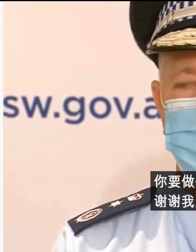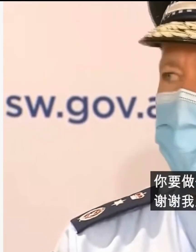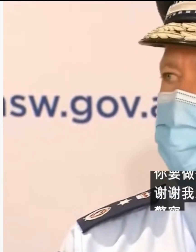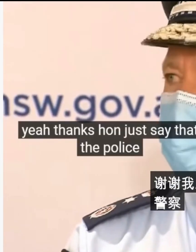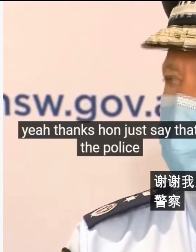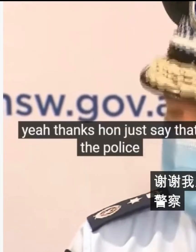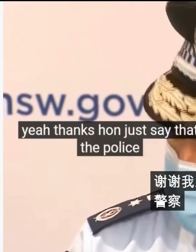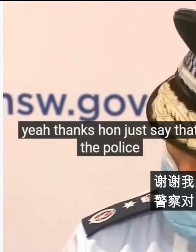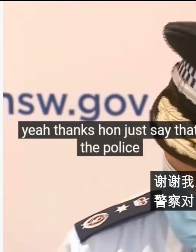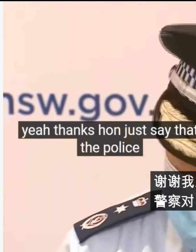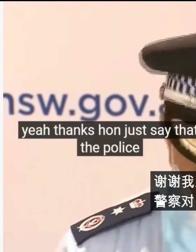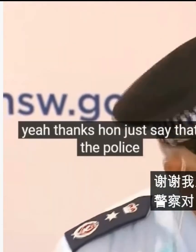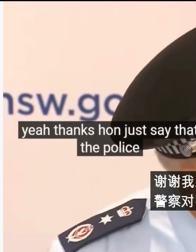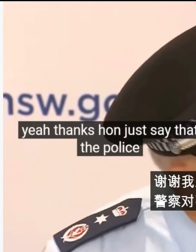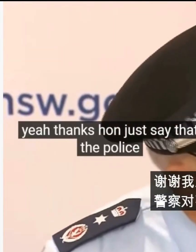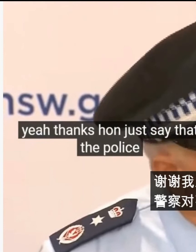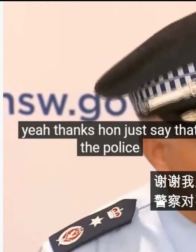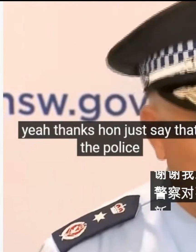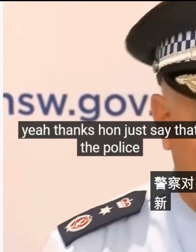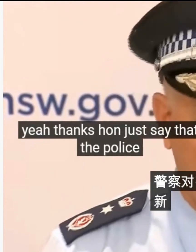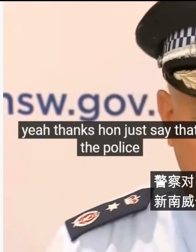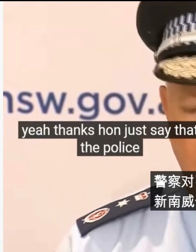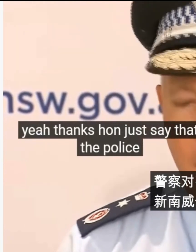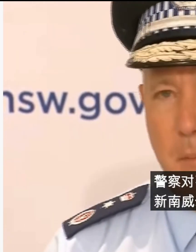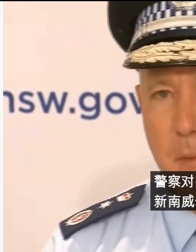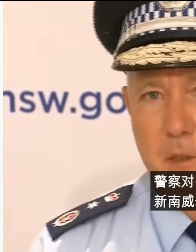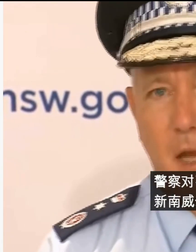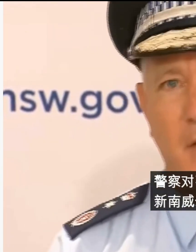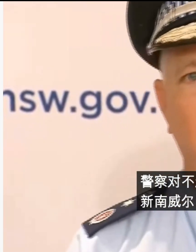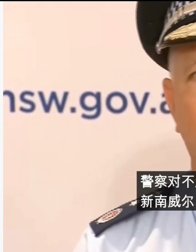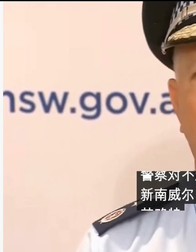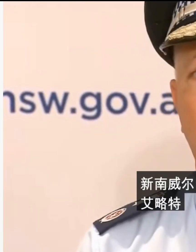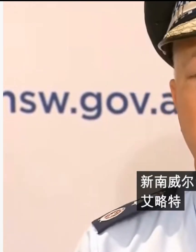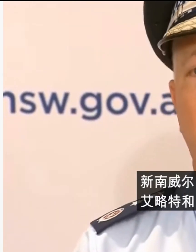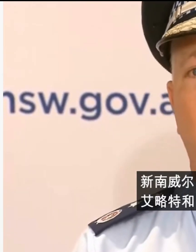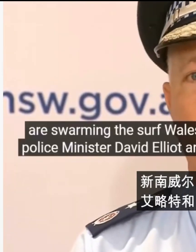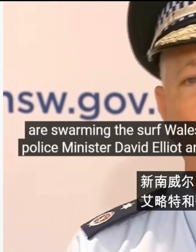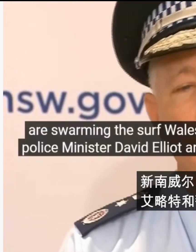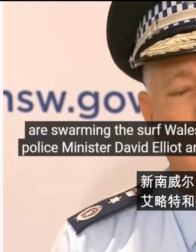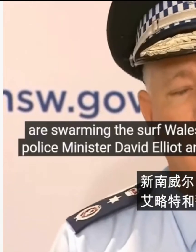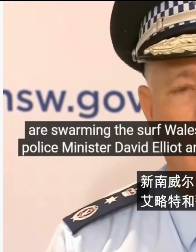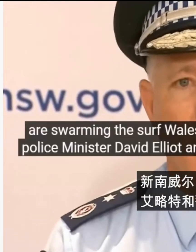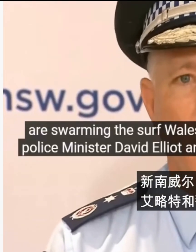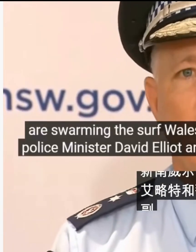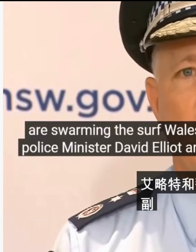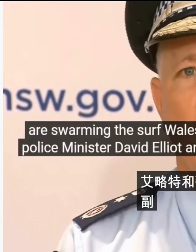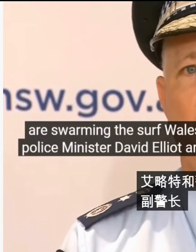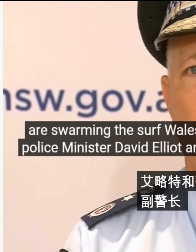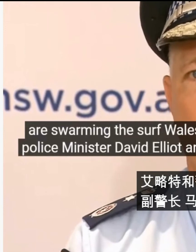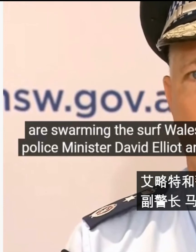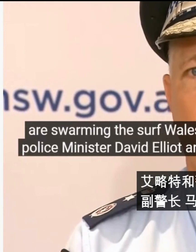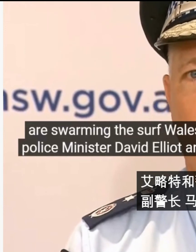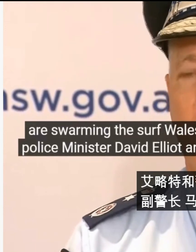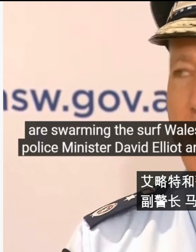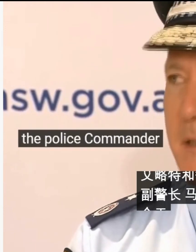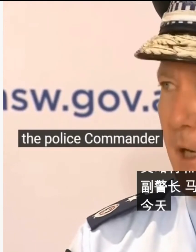that the police... Oh, sorry, mate. The New South Wales Police Minister David Elliott and the Police Commander, Deputy Commissioner